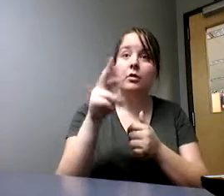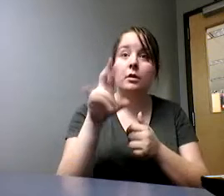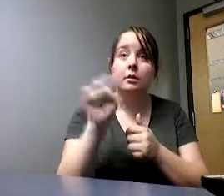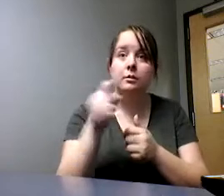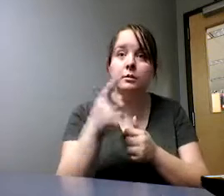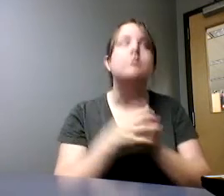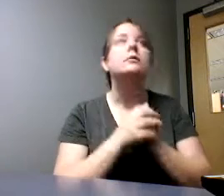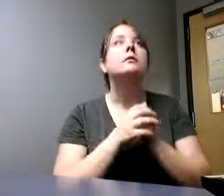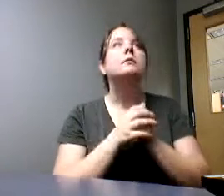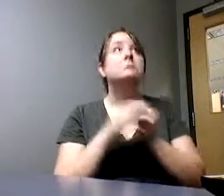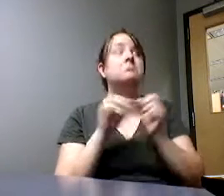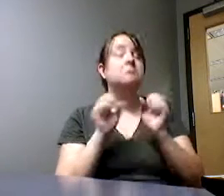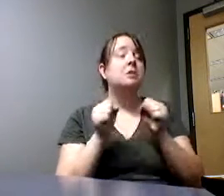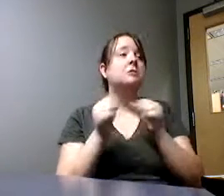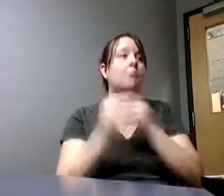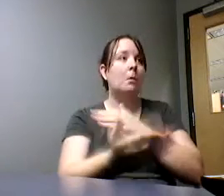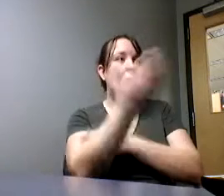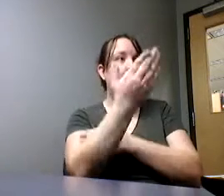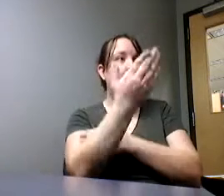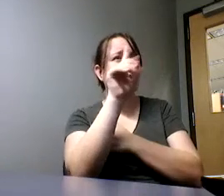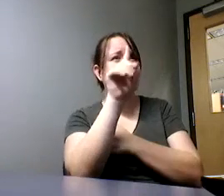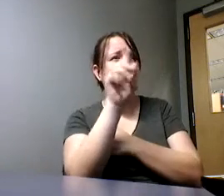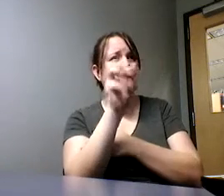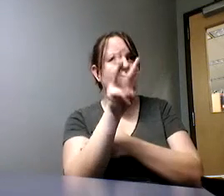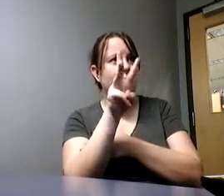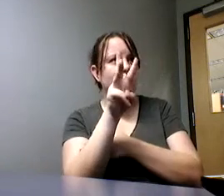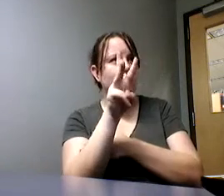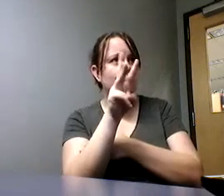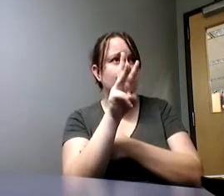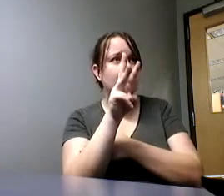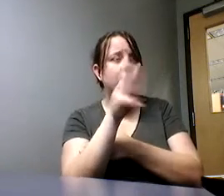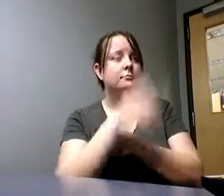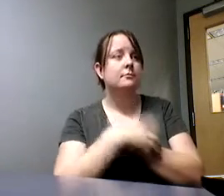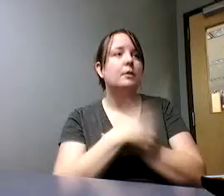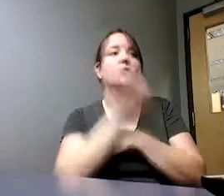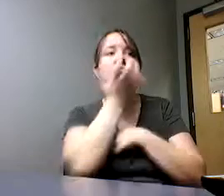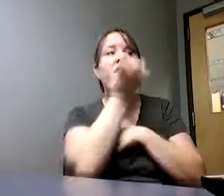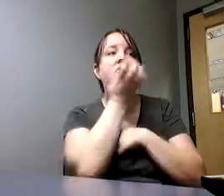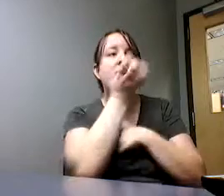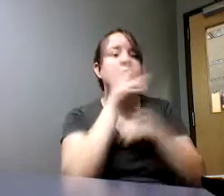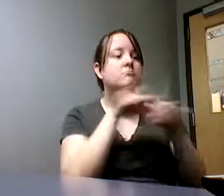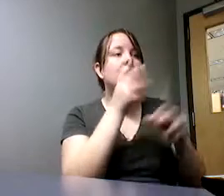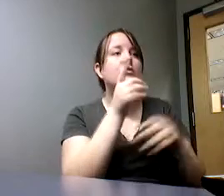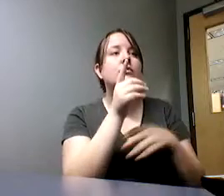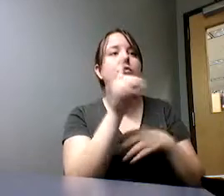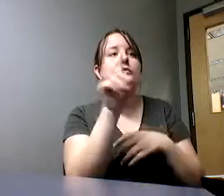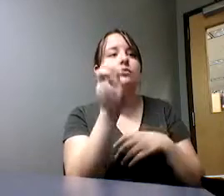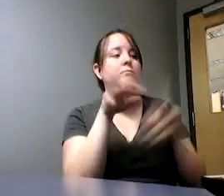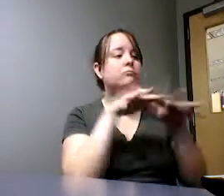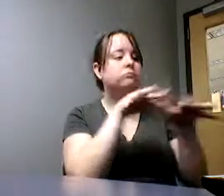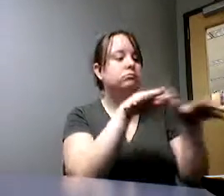In the morning. Okay, dew on the grass. If you happen to get up nice and early, and it depends on